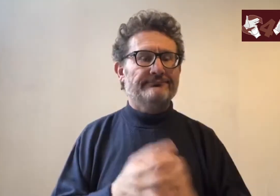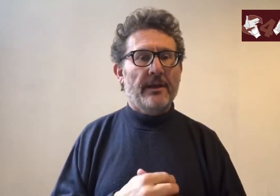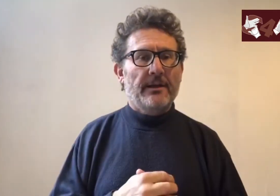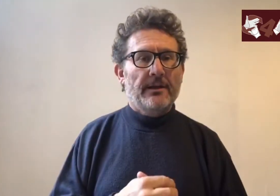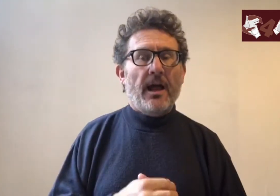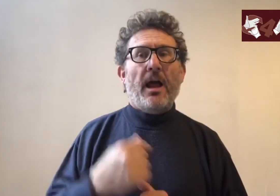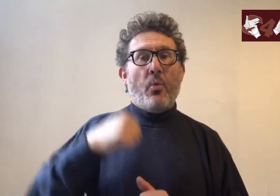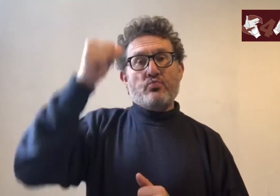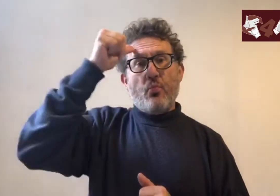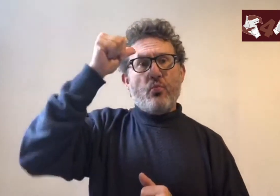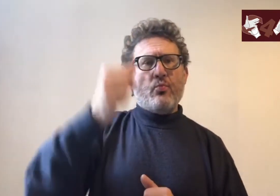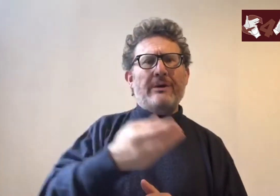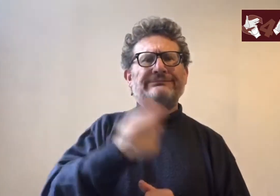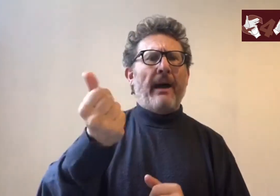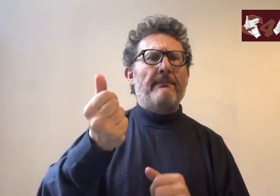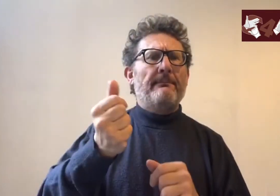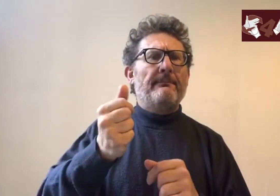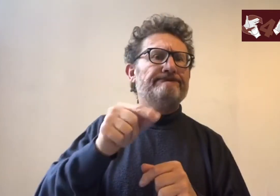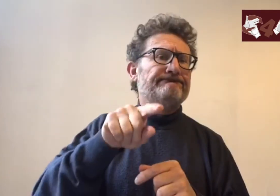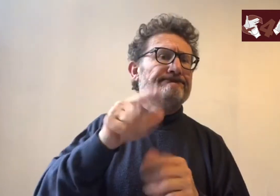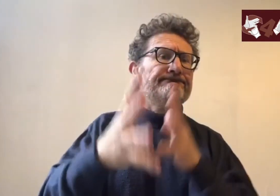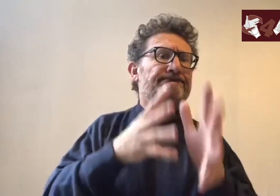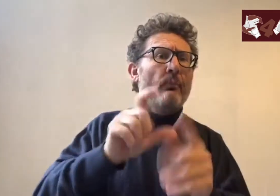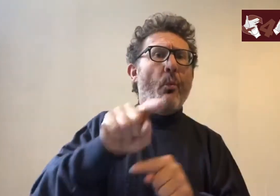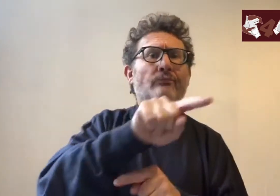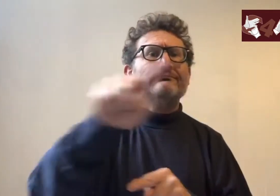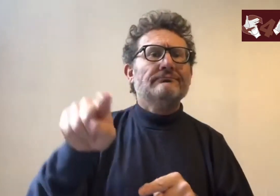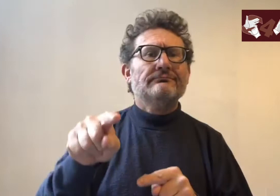Because that's so crucial for me, for people to gain that awareness.